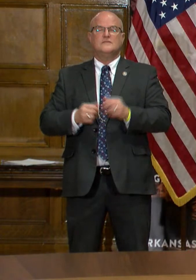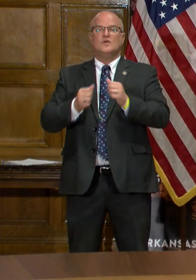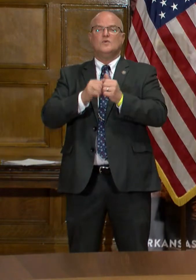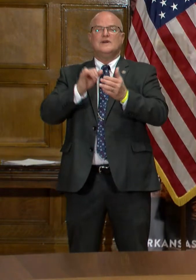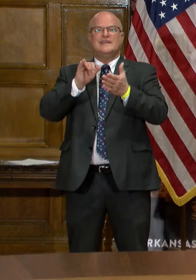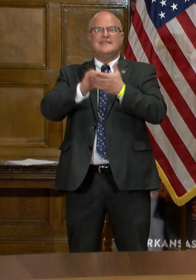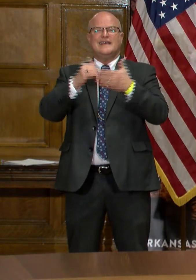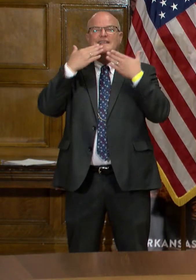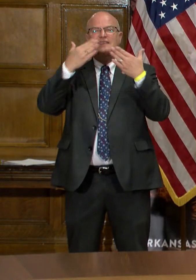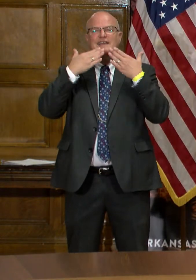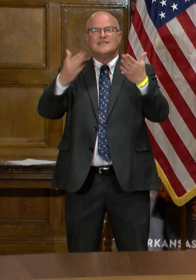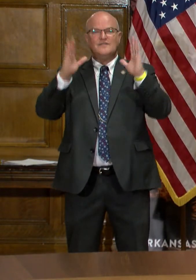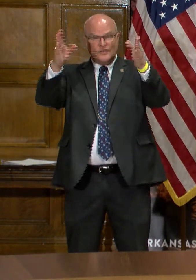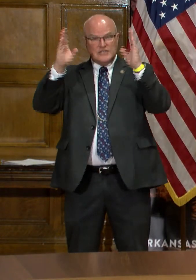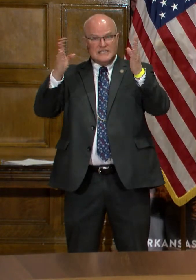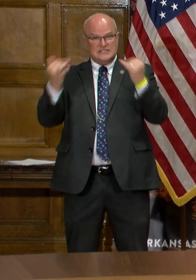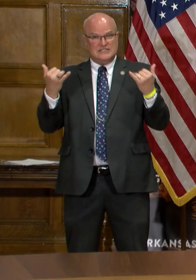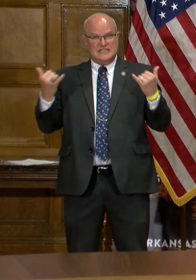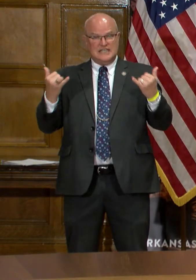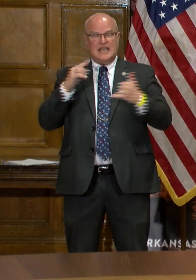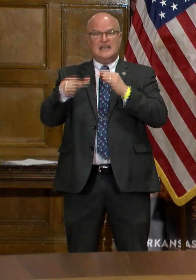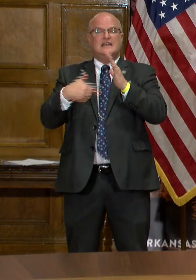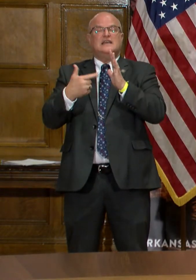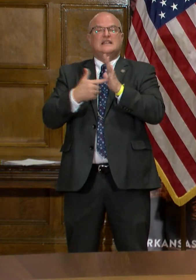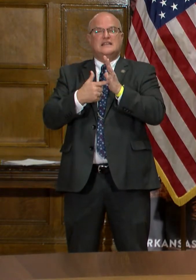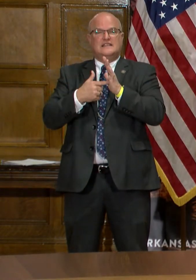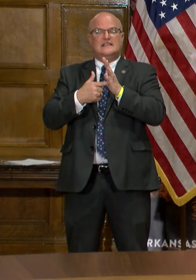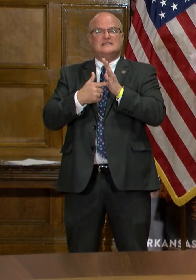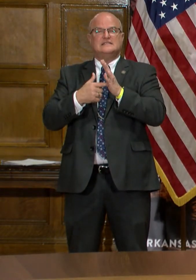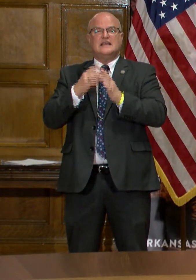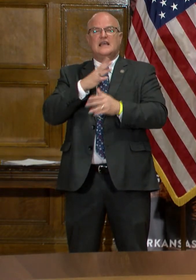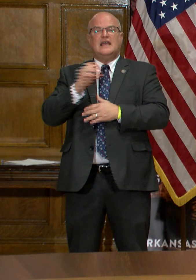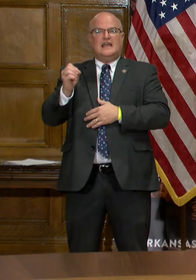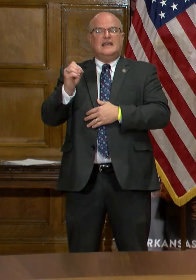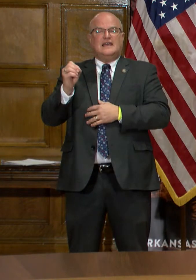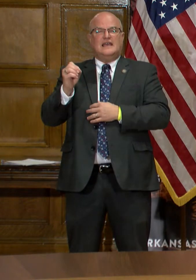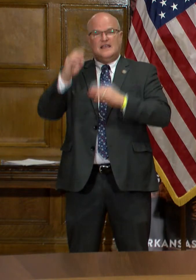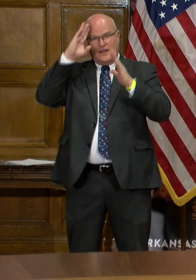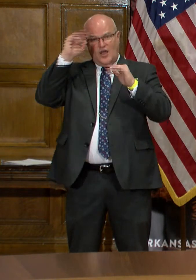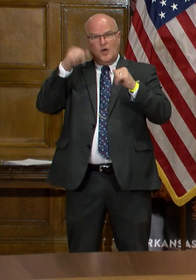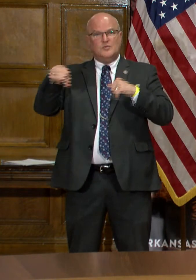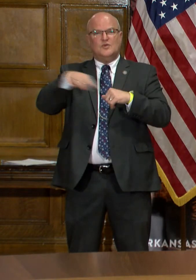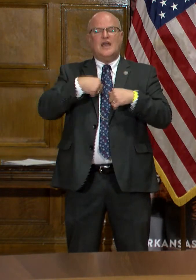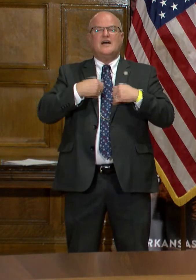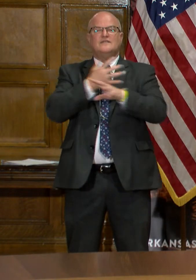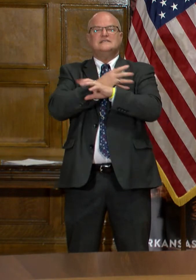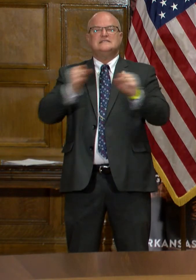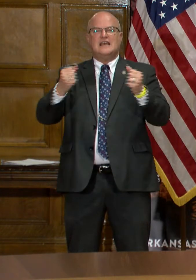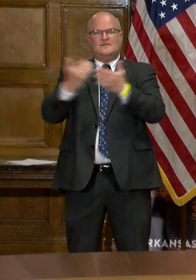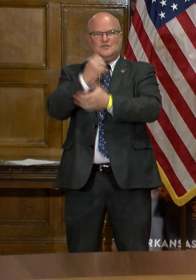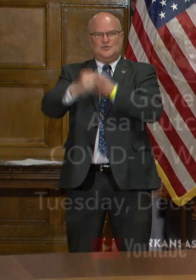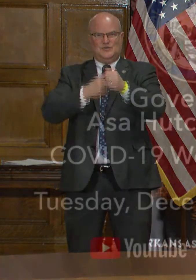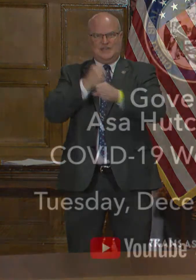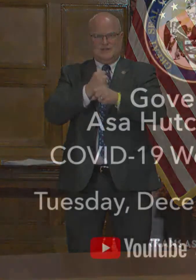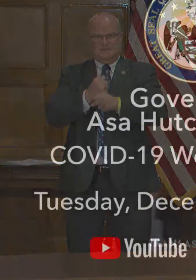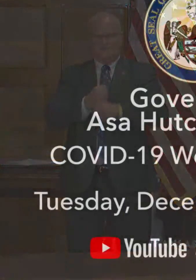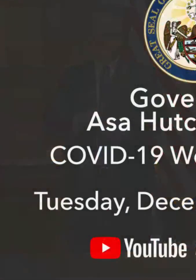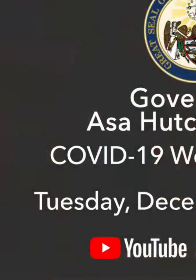With that, thank you for your attention today to this matter, and hope everybody has a very safe New Year.